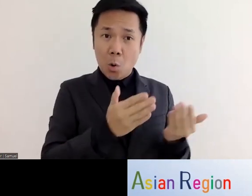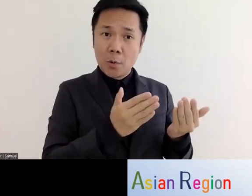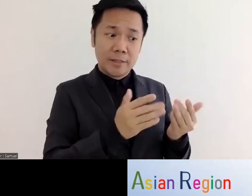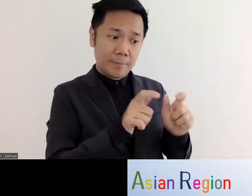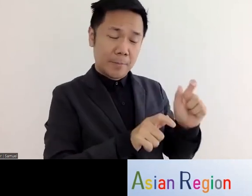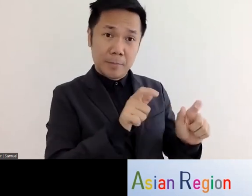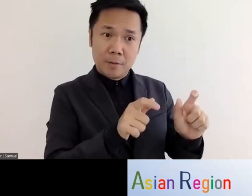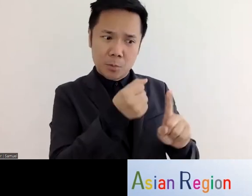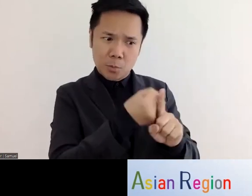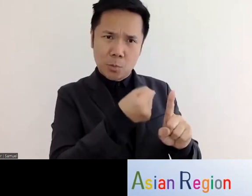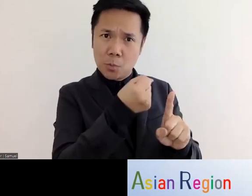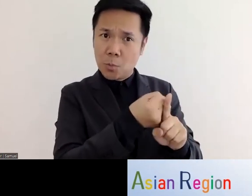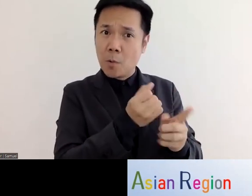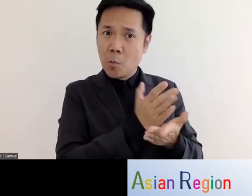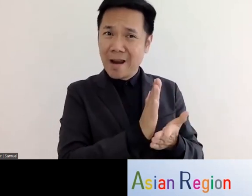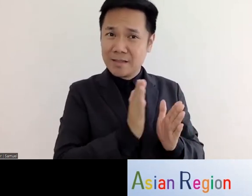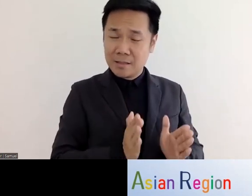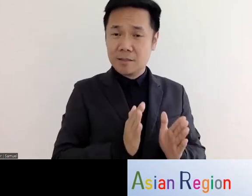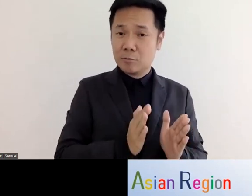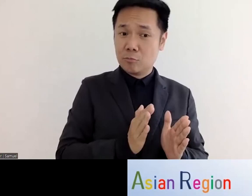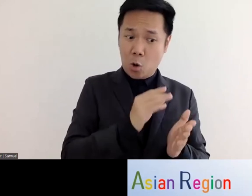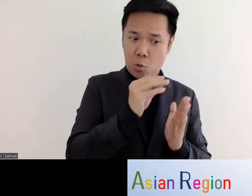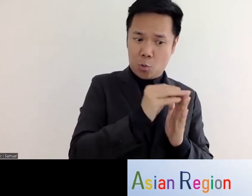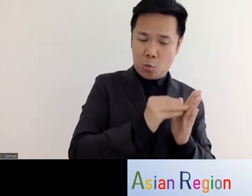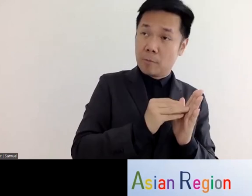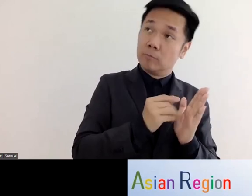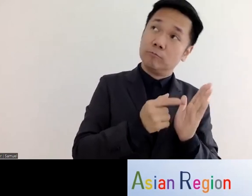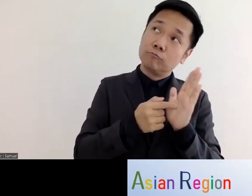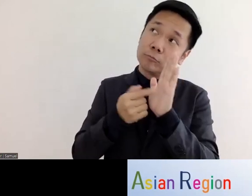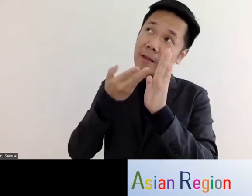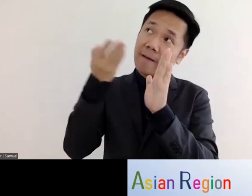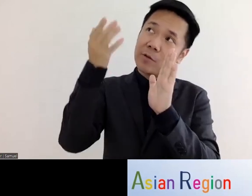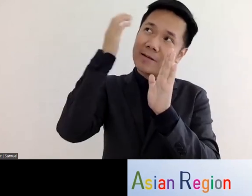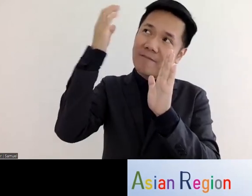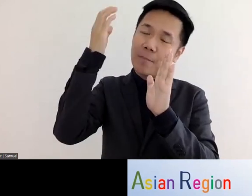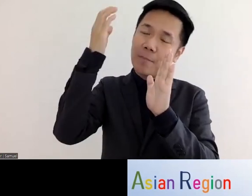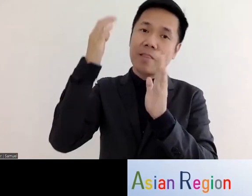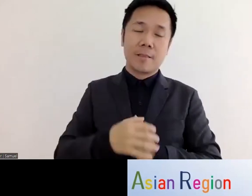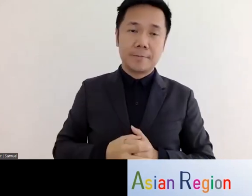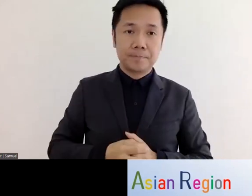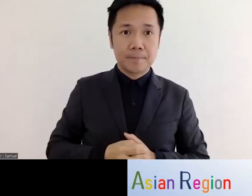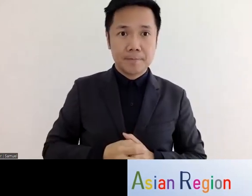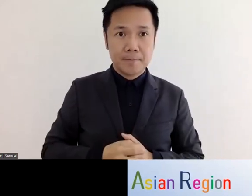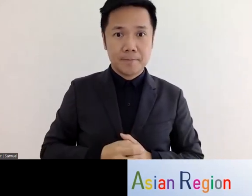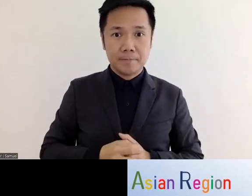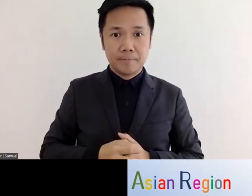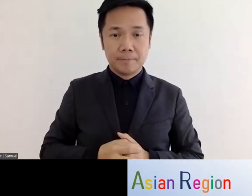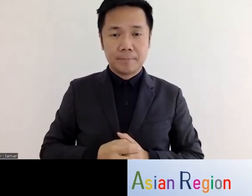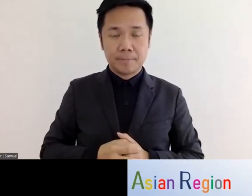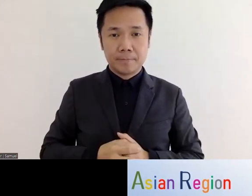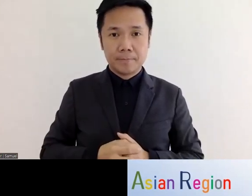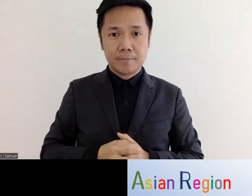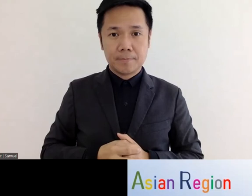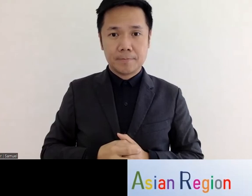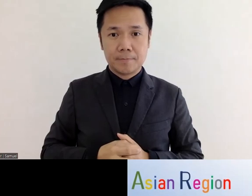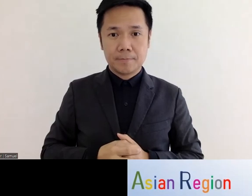of course to the society is another important thing that need to be highlighted, especially the paradigm shift and how to